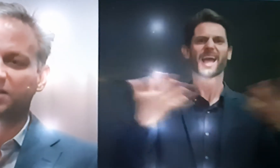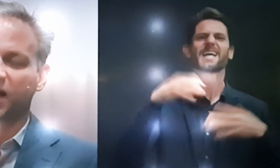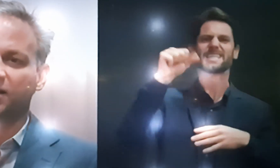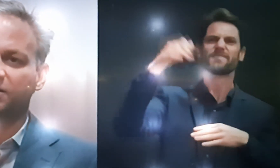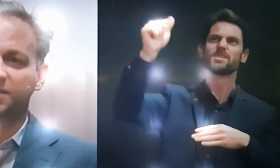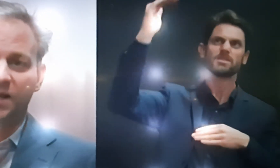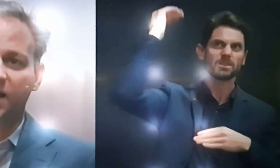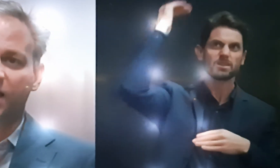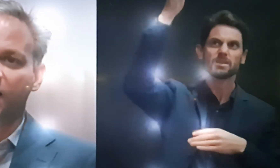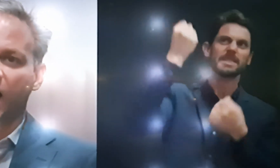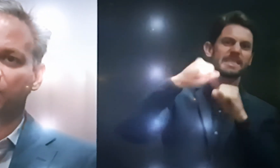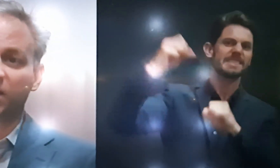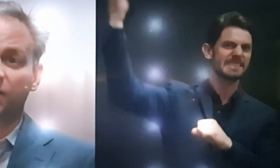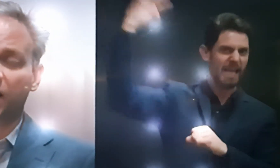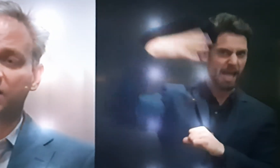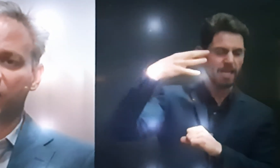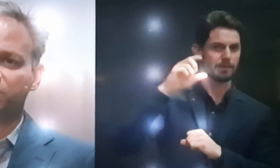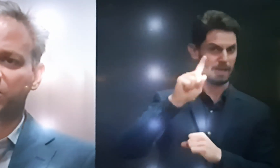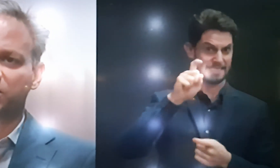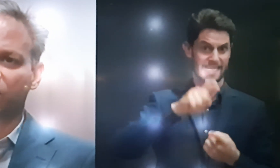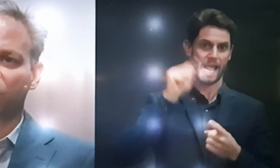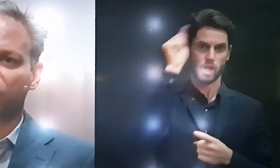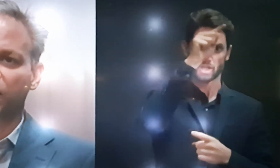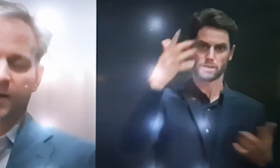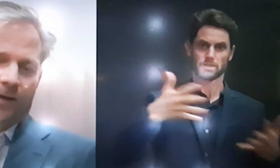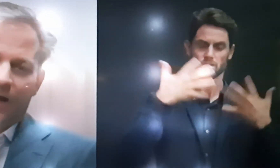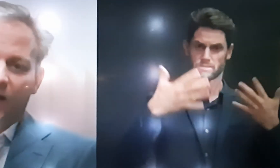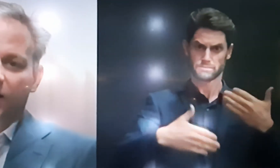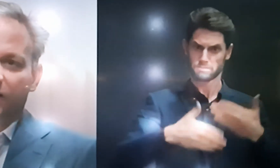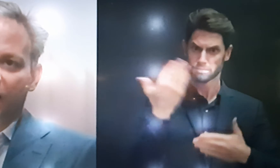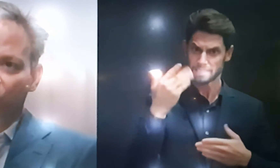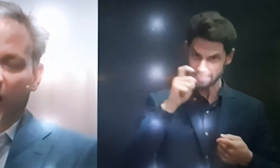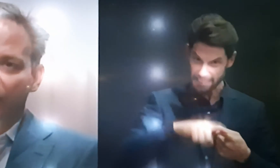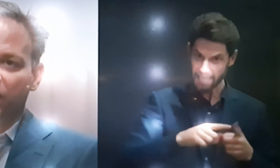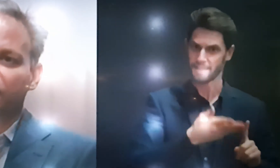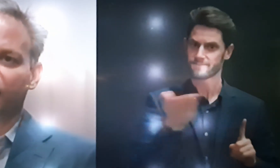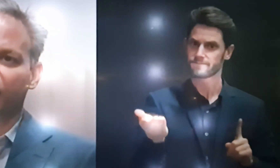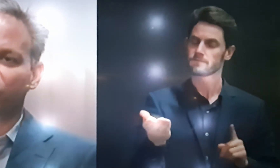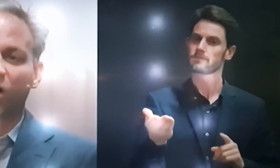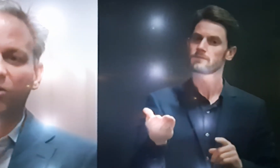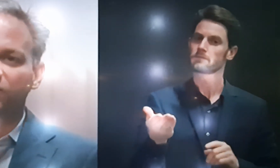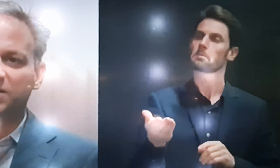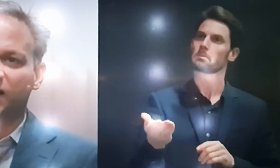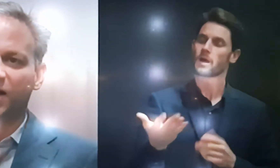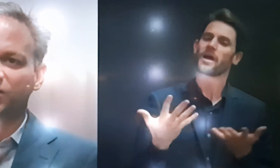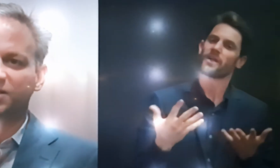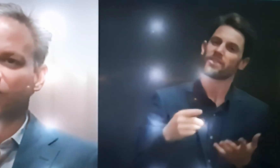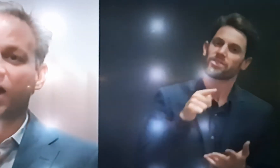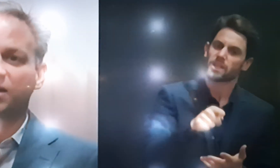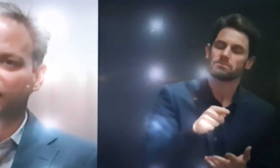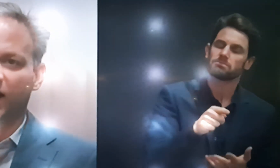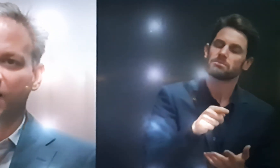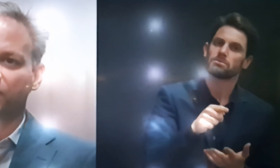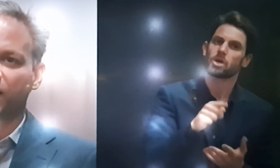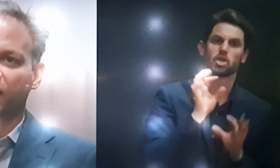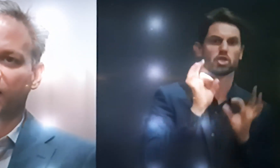effectively ventilated setting, but nonetheless transmissions occurred. Now that will happen. We know that ventilation is a